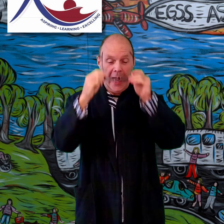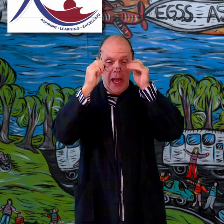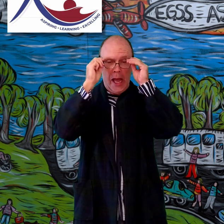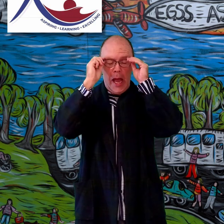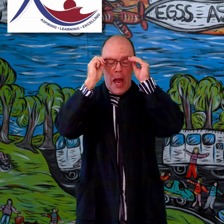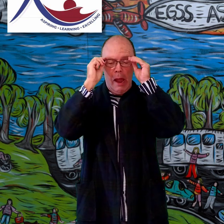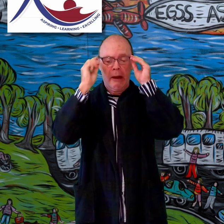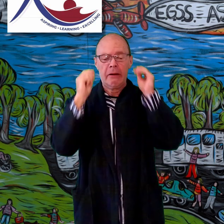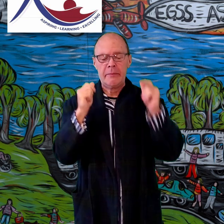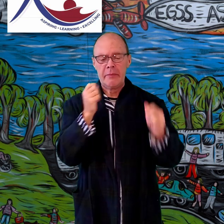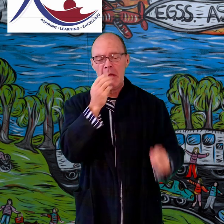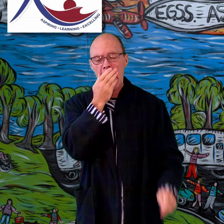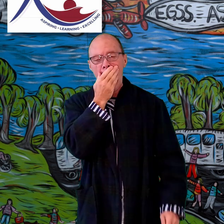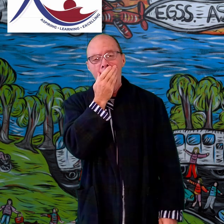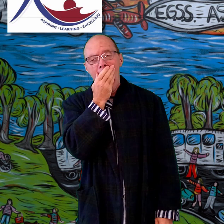Very good.